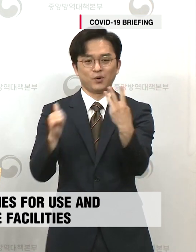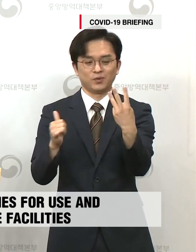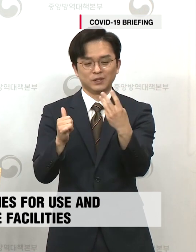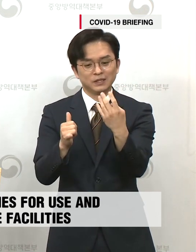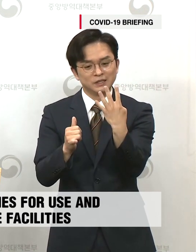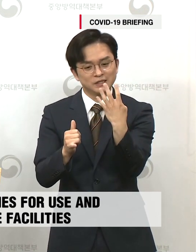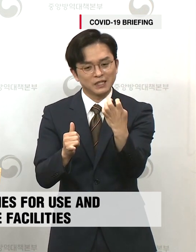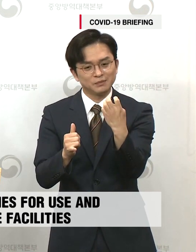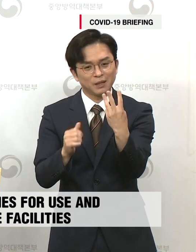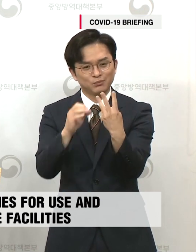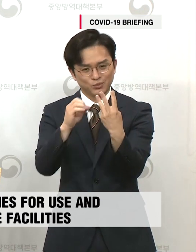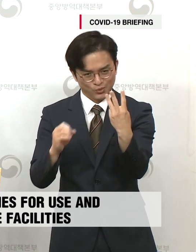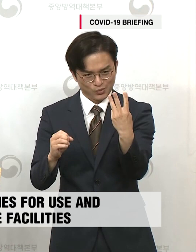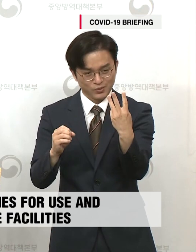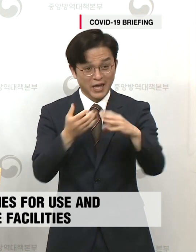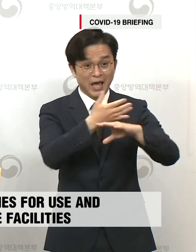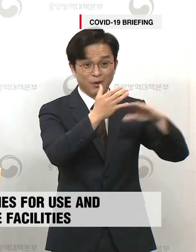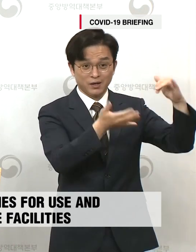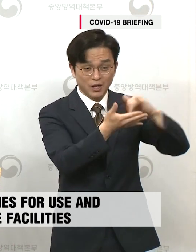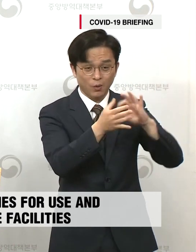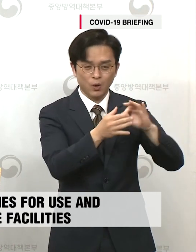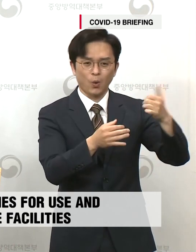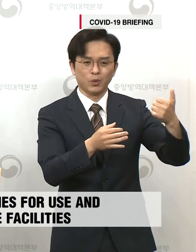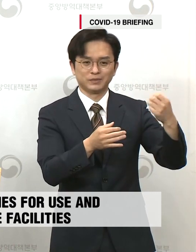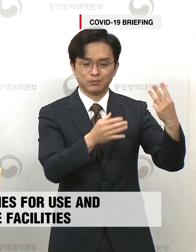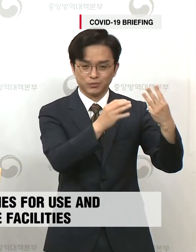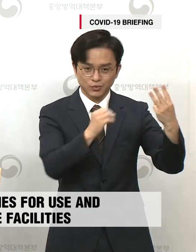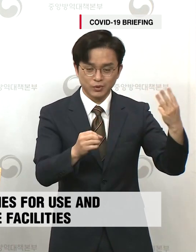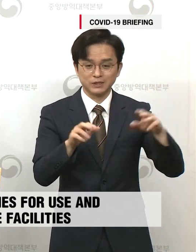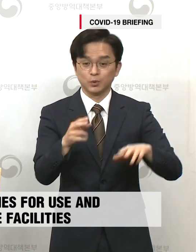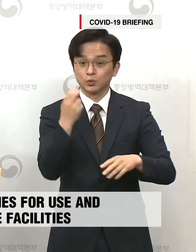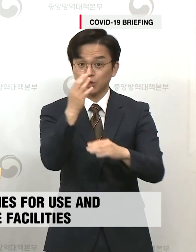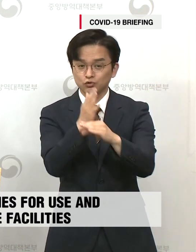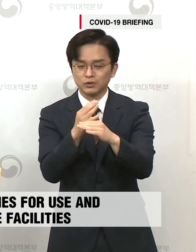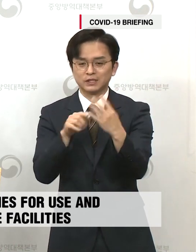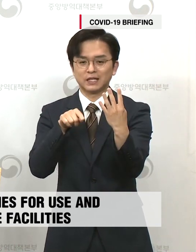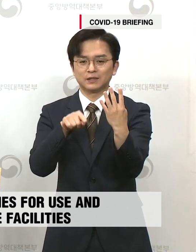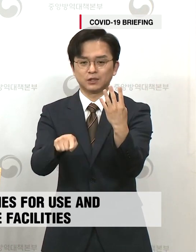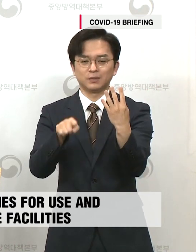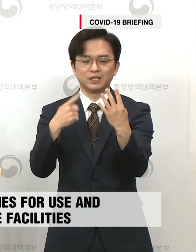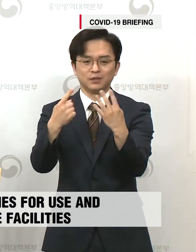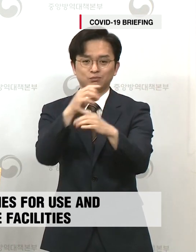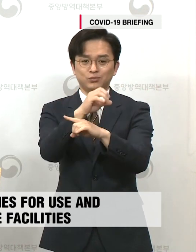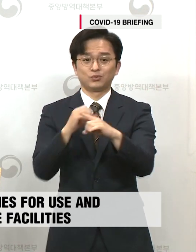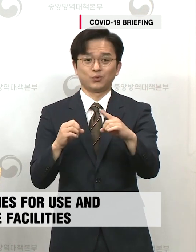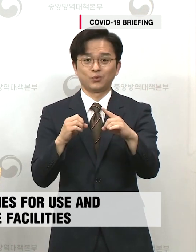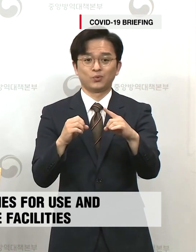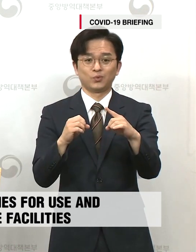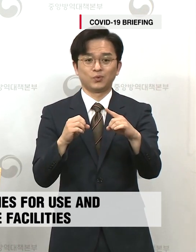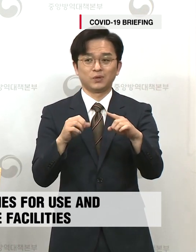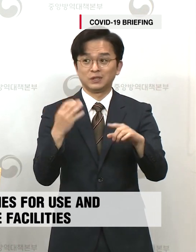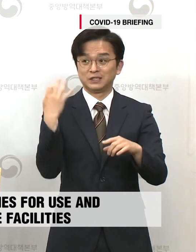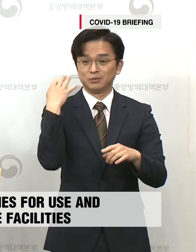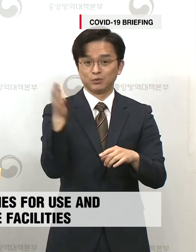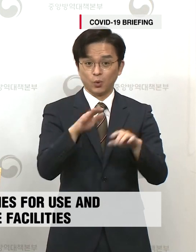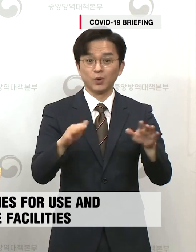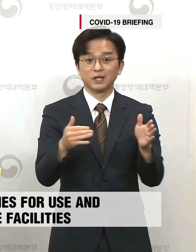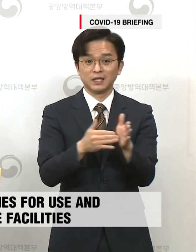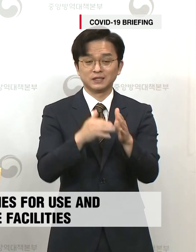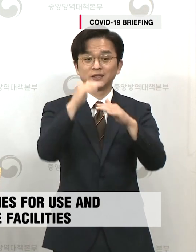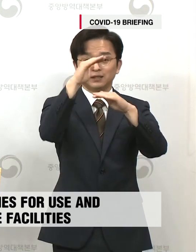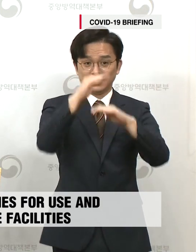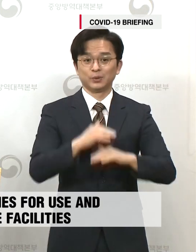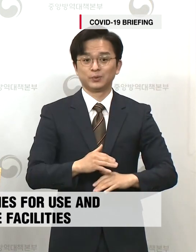were regarding the Taiwan case, accounting for 43%. And we have 4.3% were about